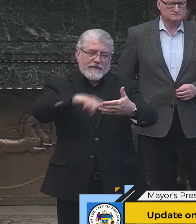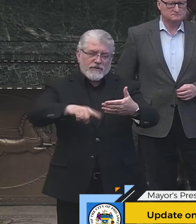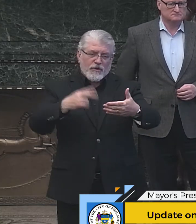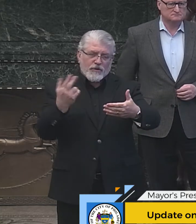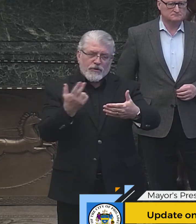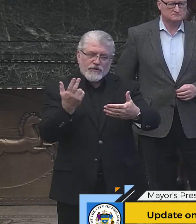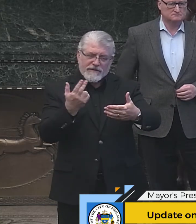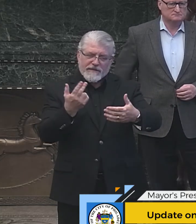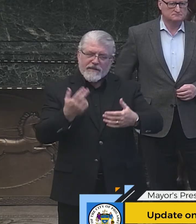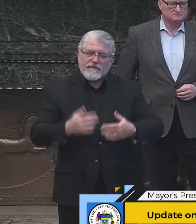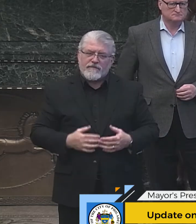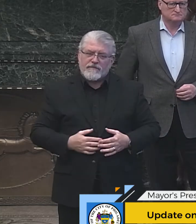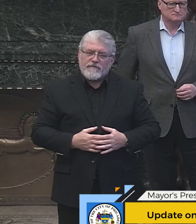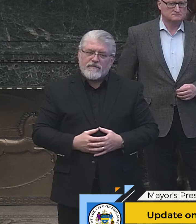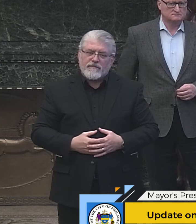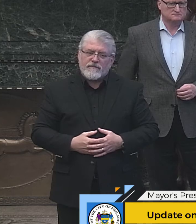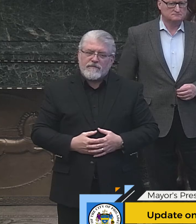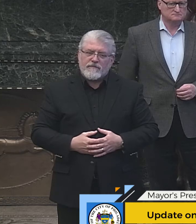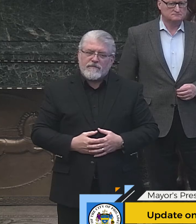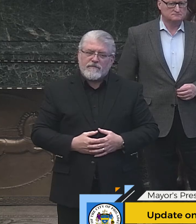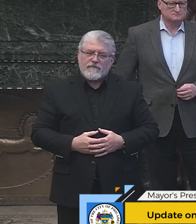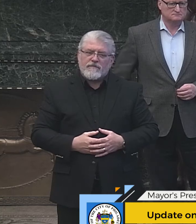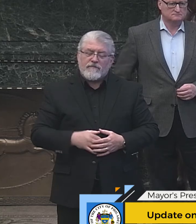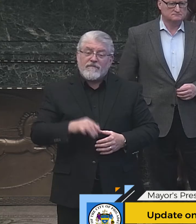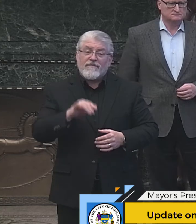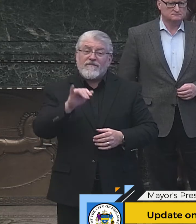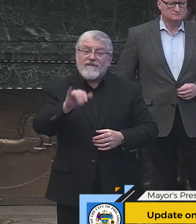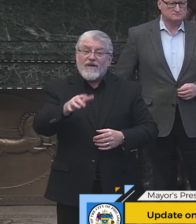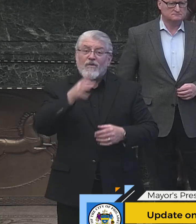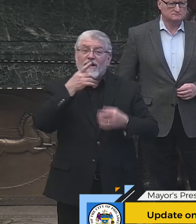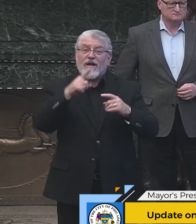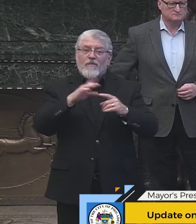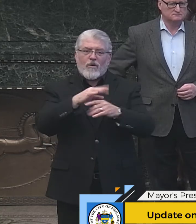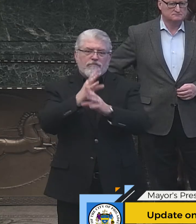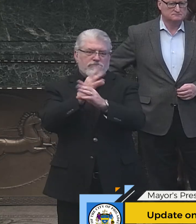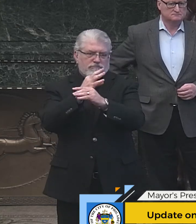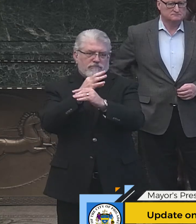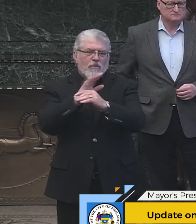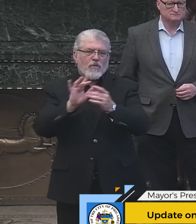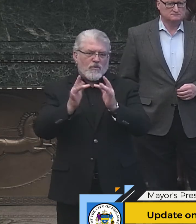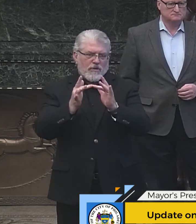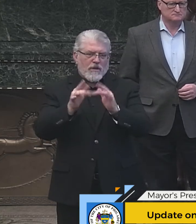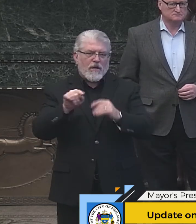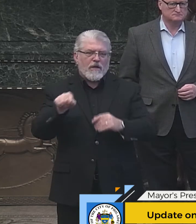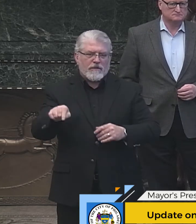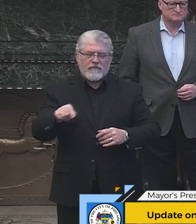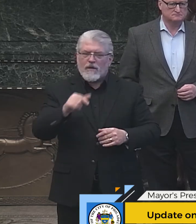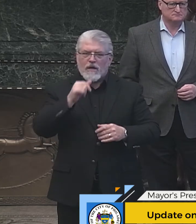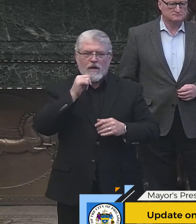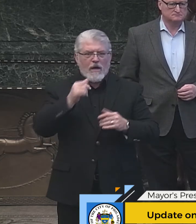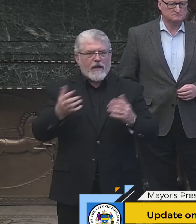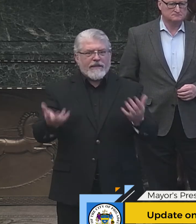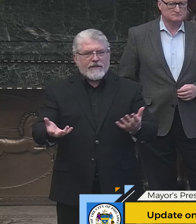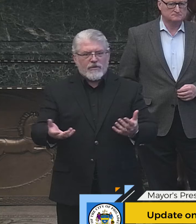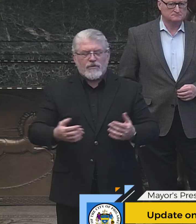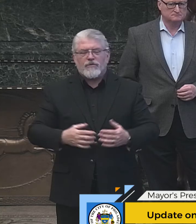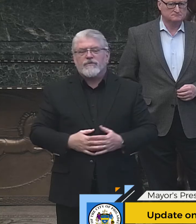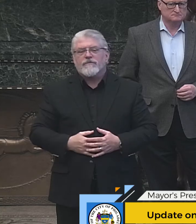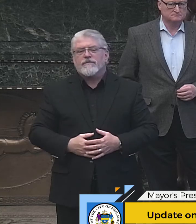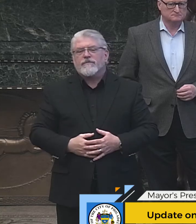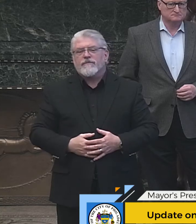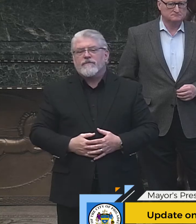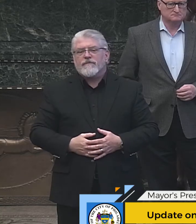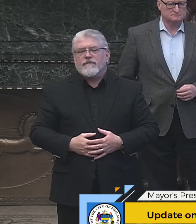virtually, and we expect City Council only to meet for first reading of that